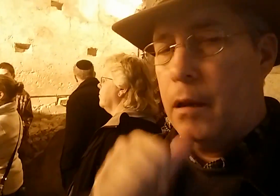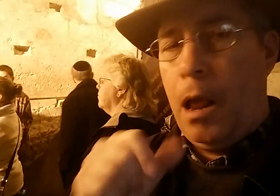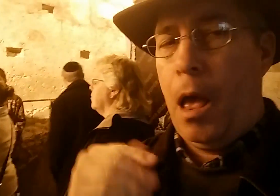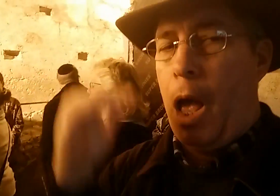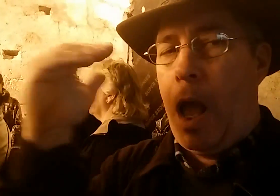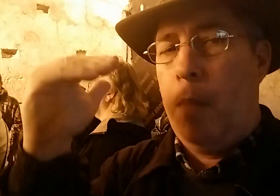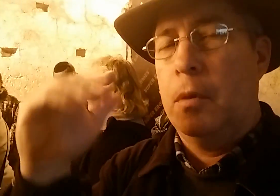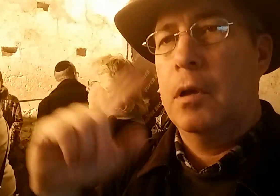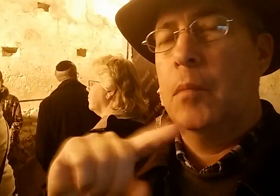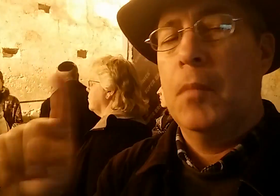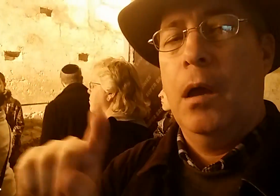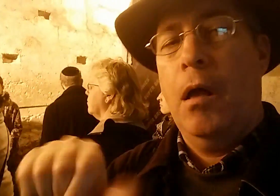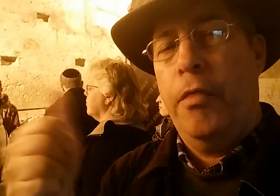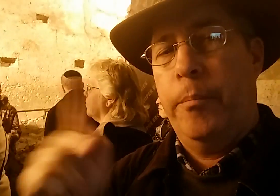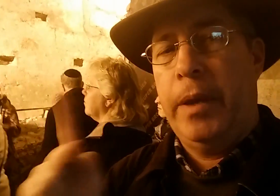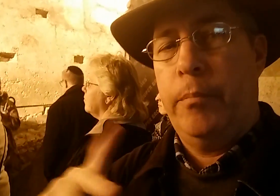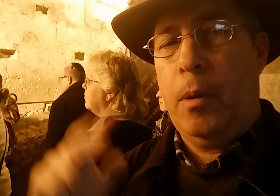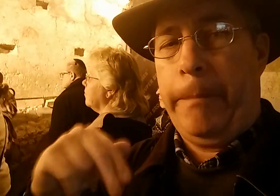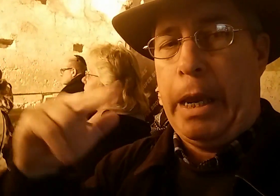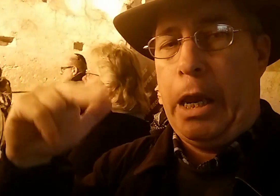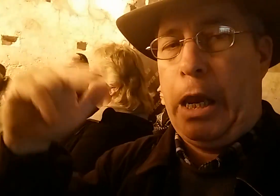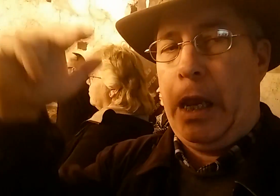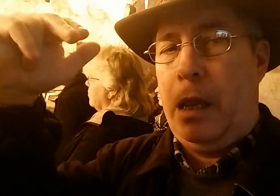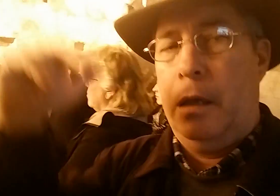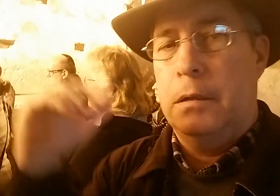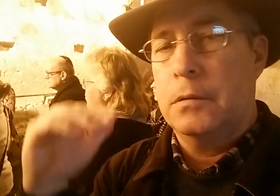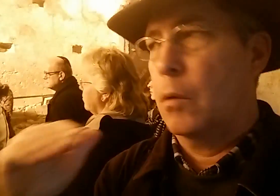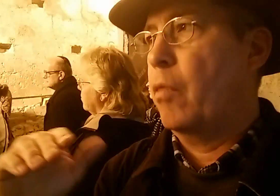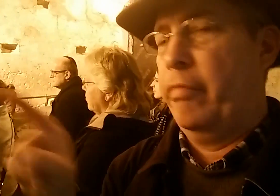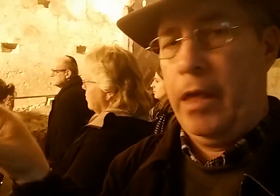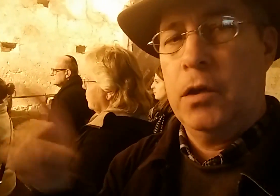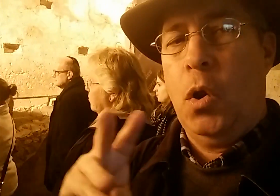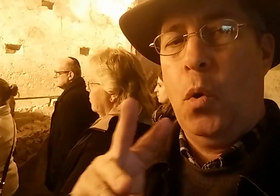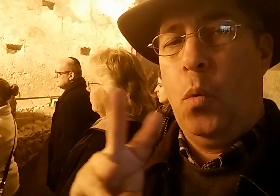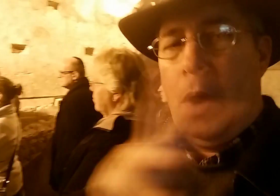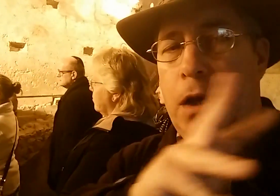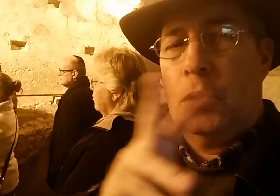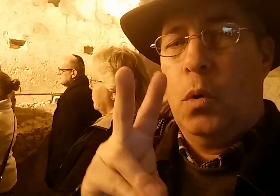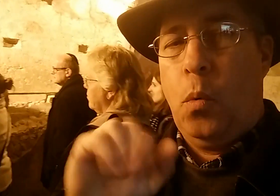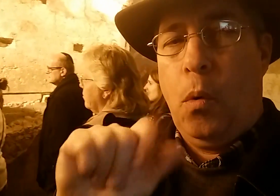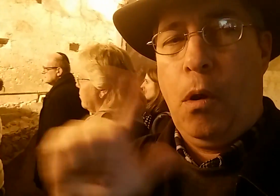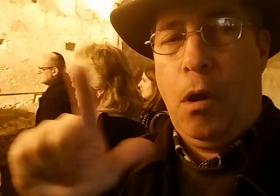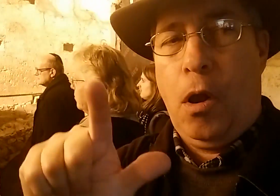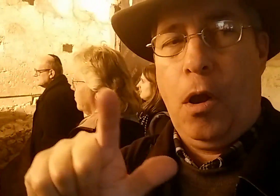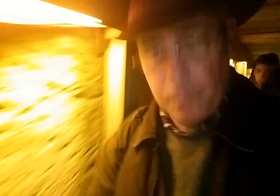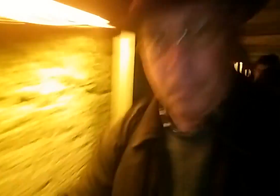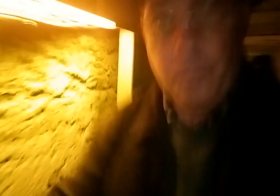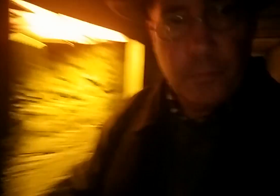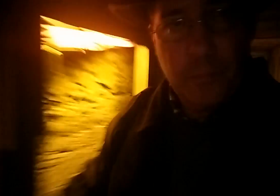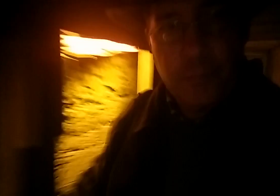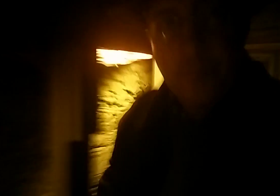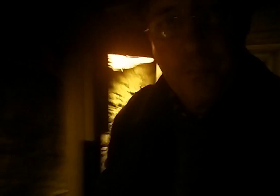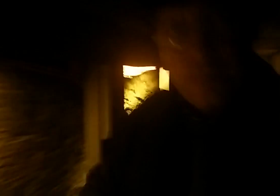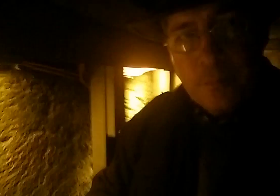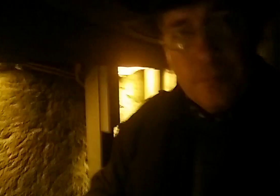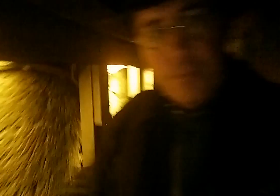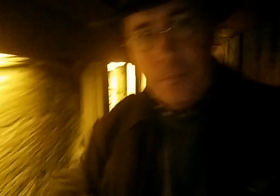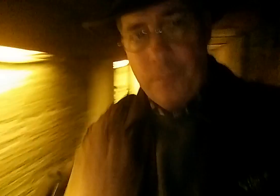Wall. It's underground, but there have been years and years and years of construction that now